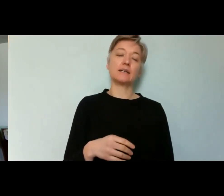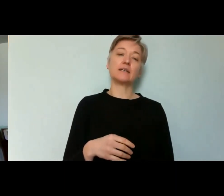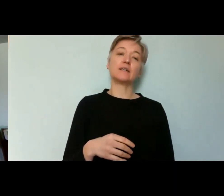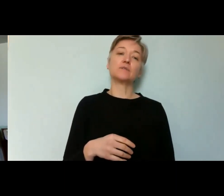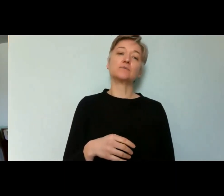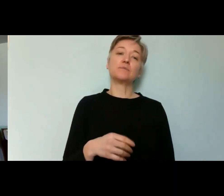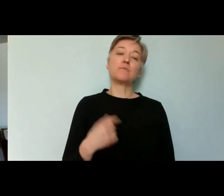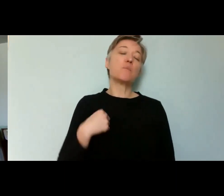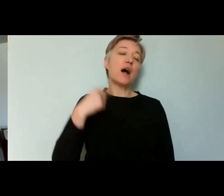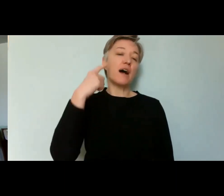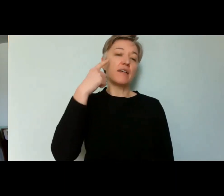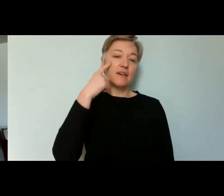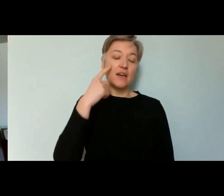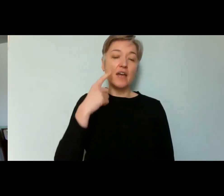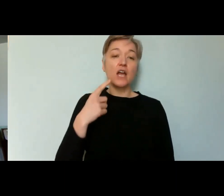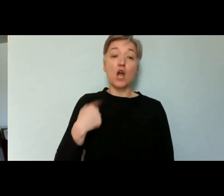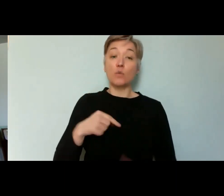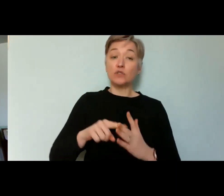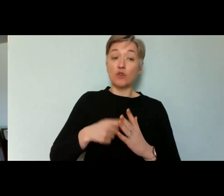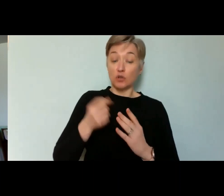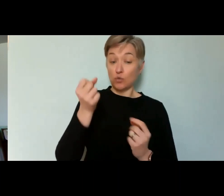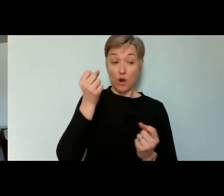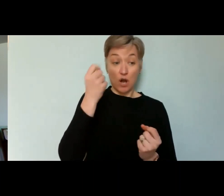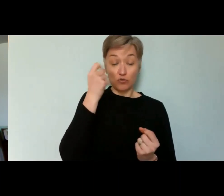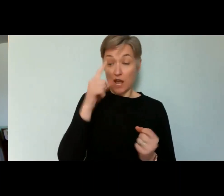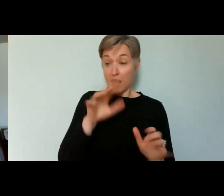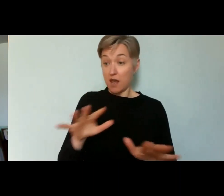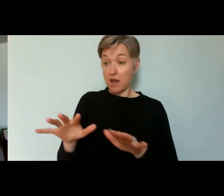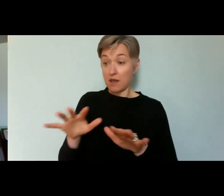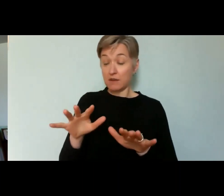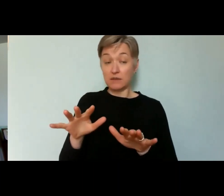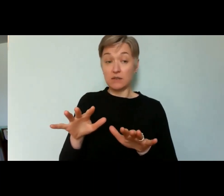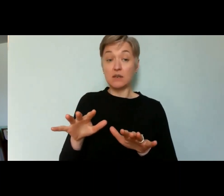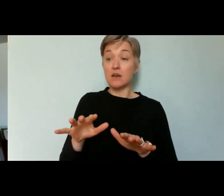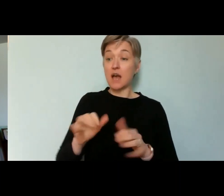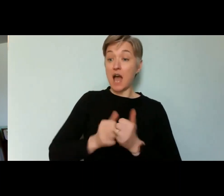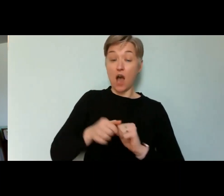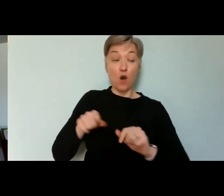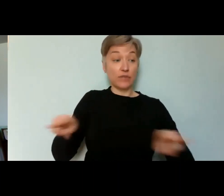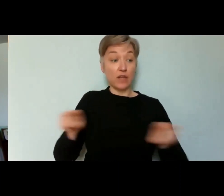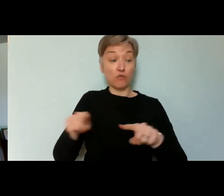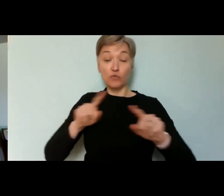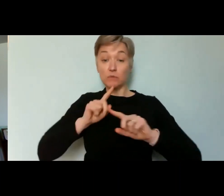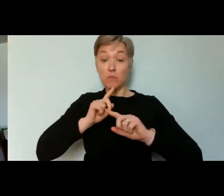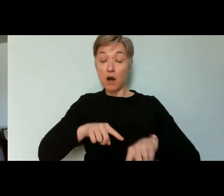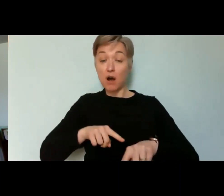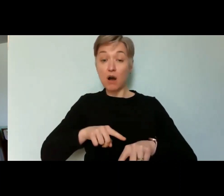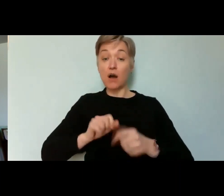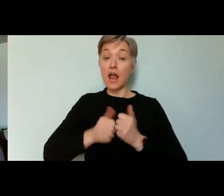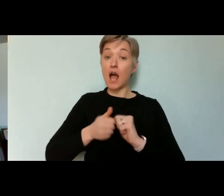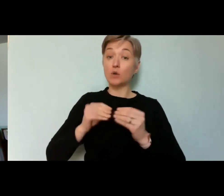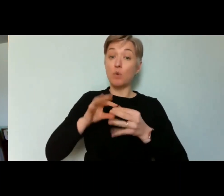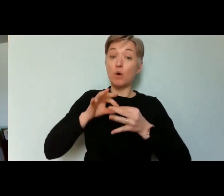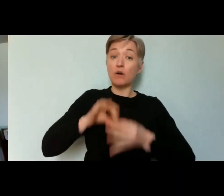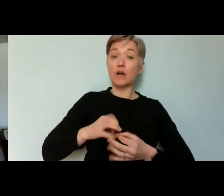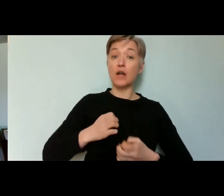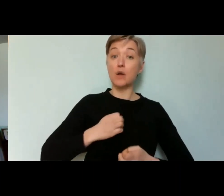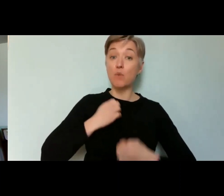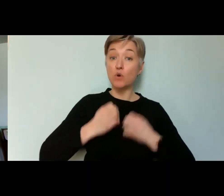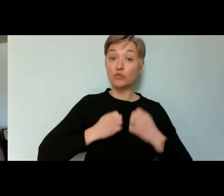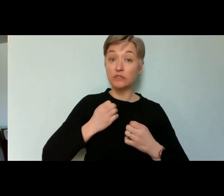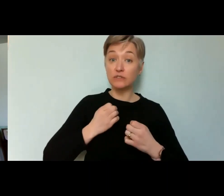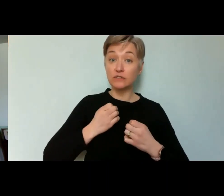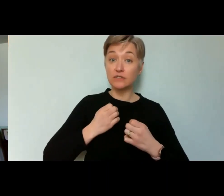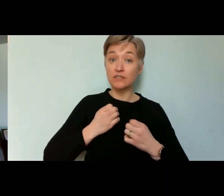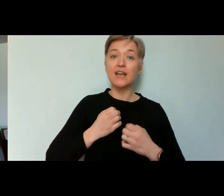to look at this and understand that people very often are responding in a more a emotional response versus